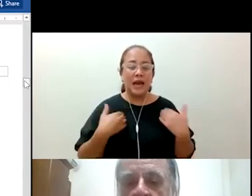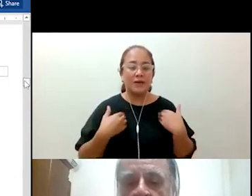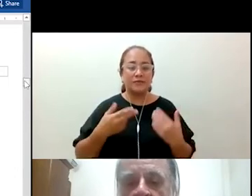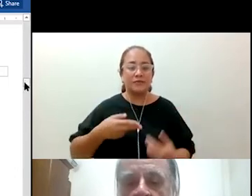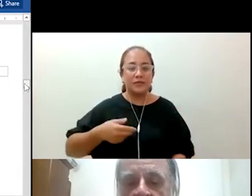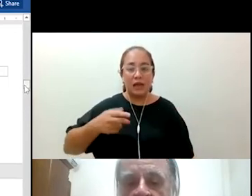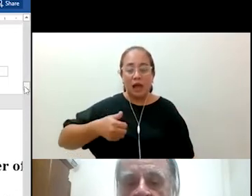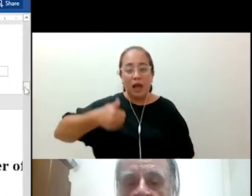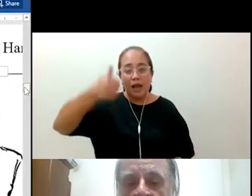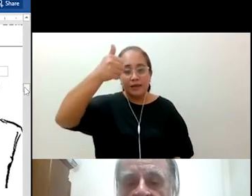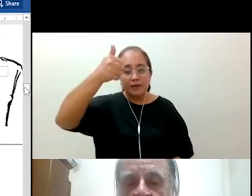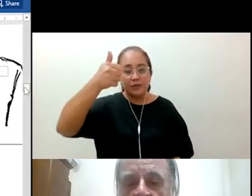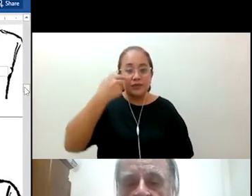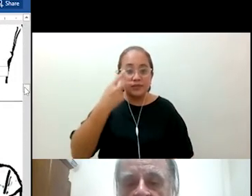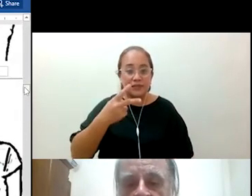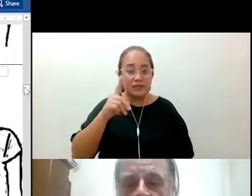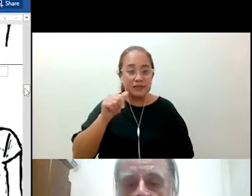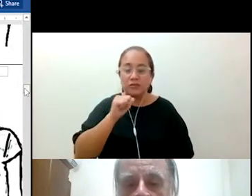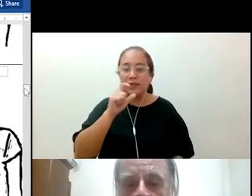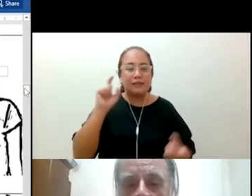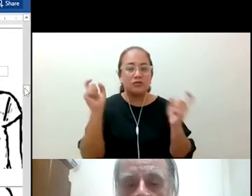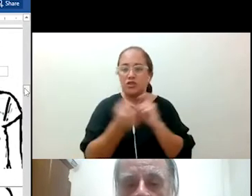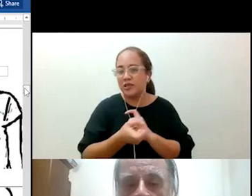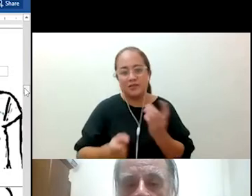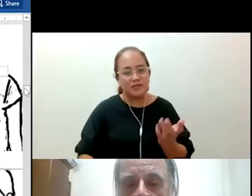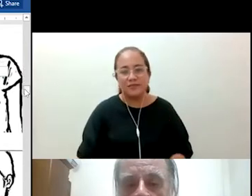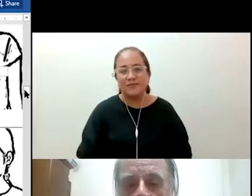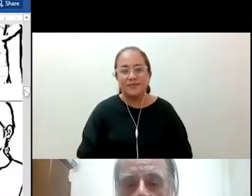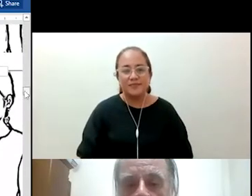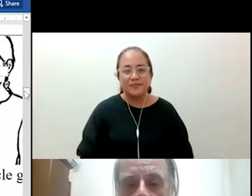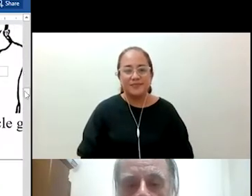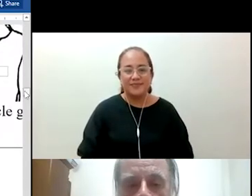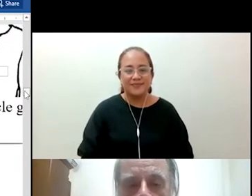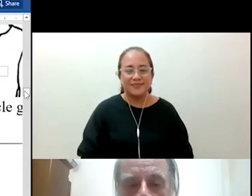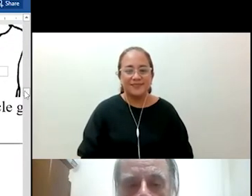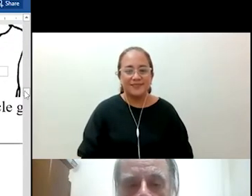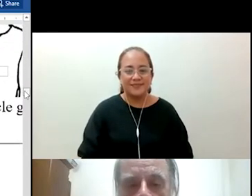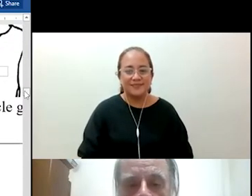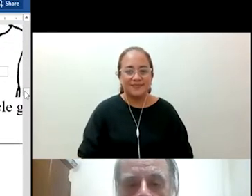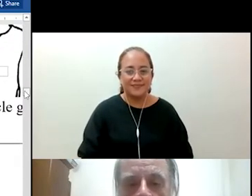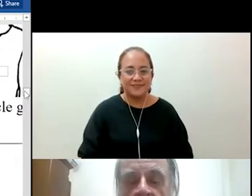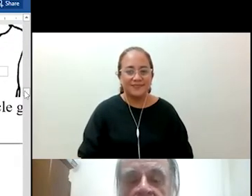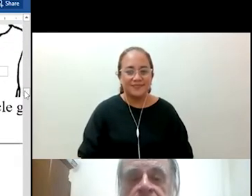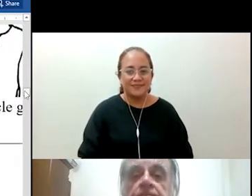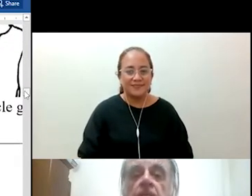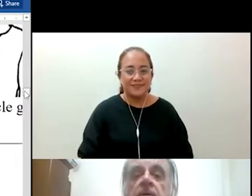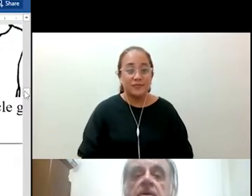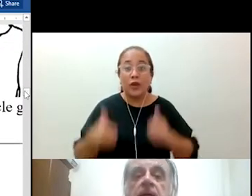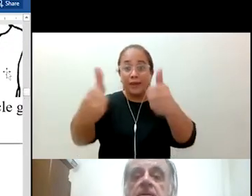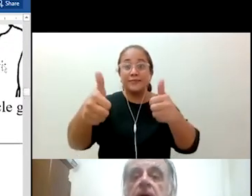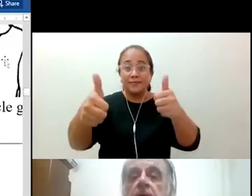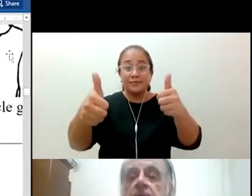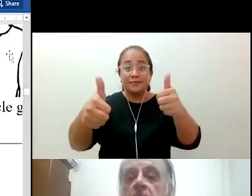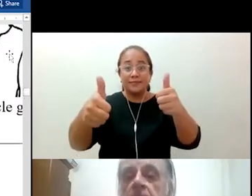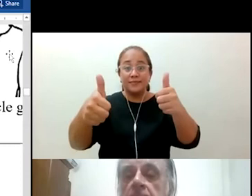our original data, so we don't have to change that. Okay, so